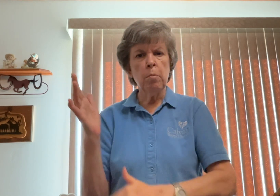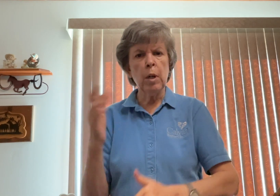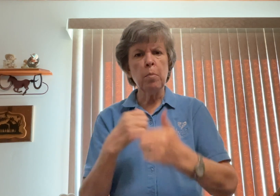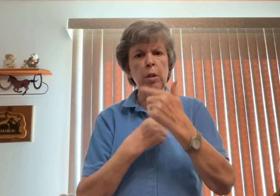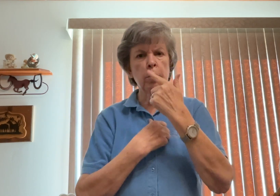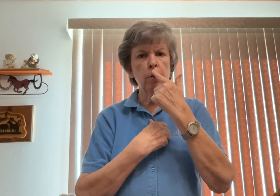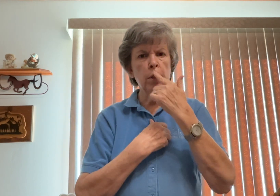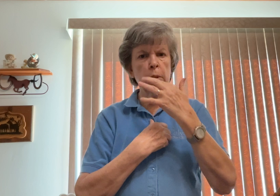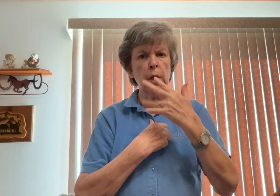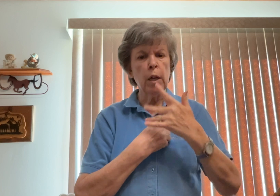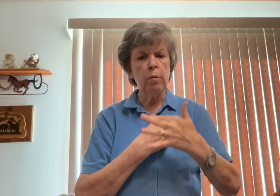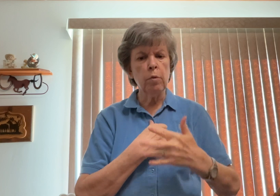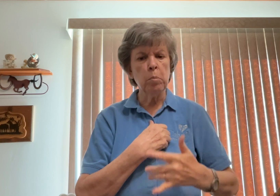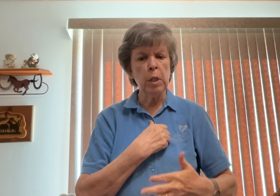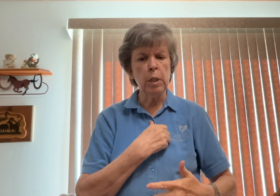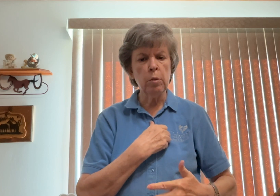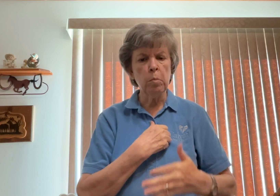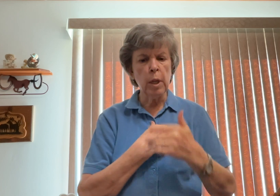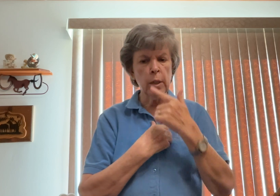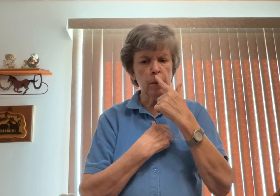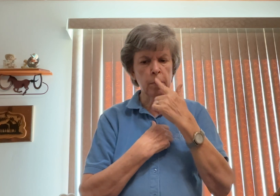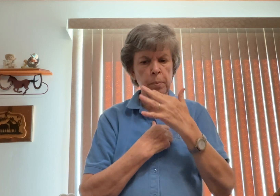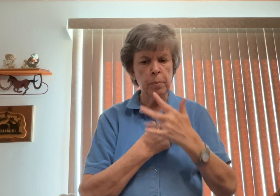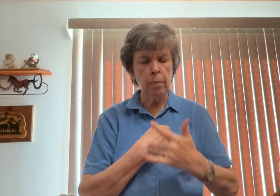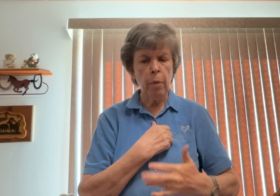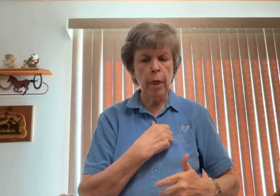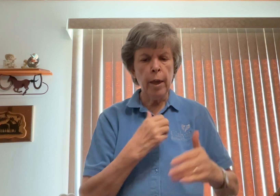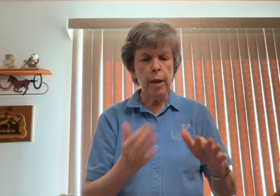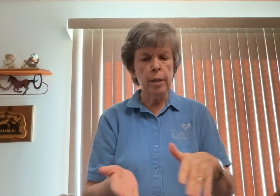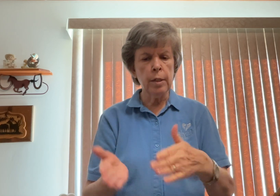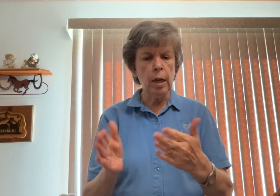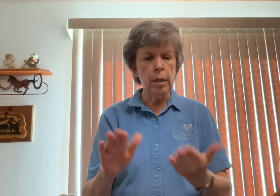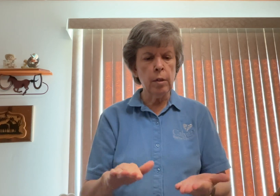I'm going to do this sign for bleed or bled, and died.